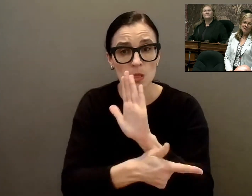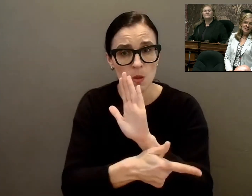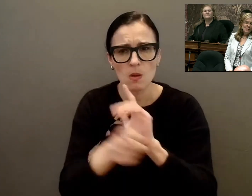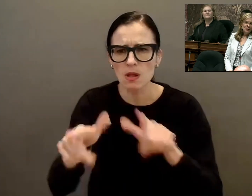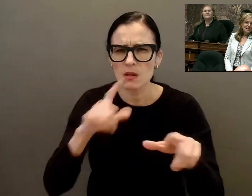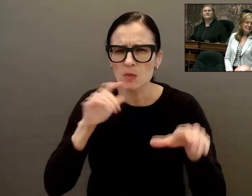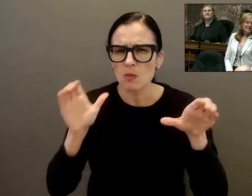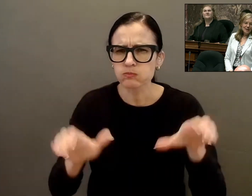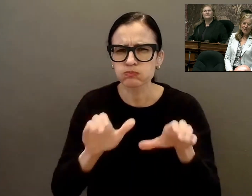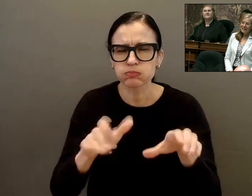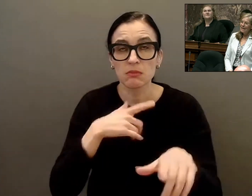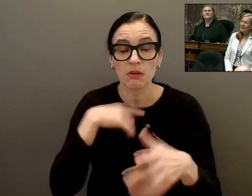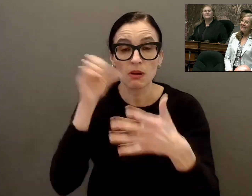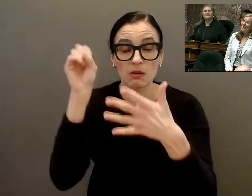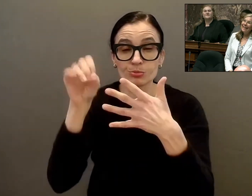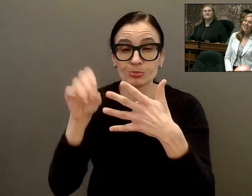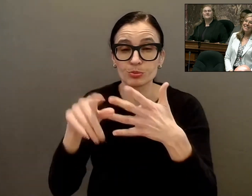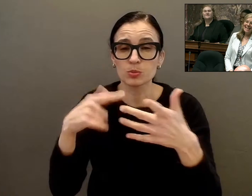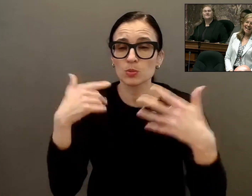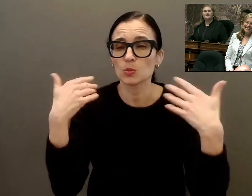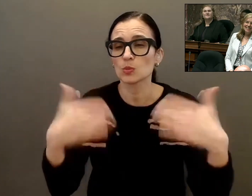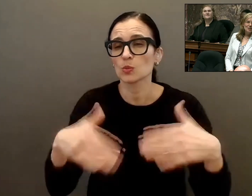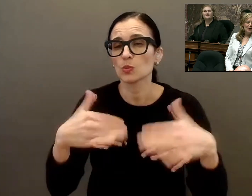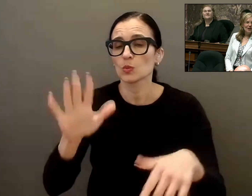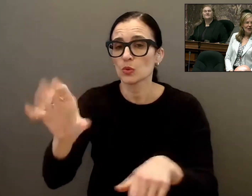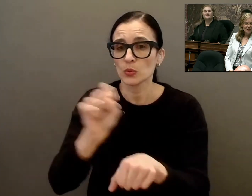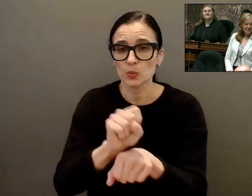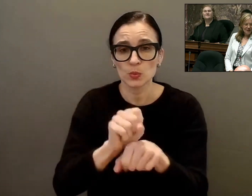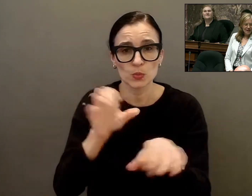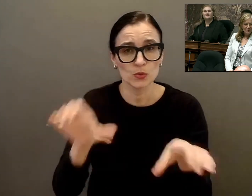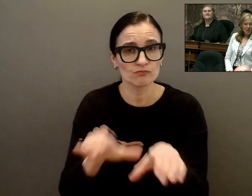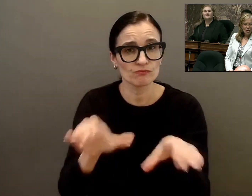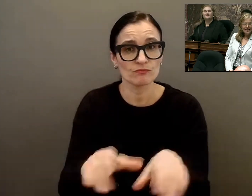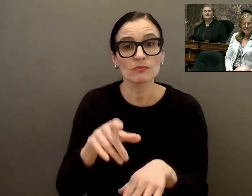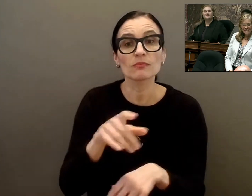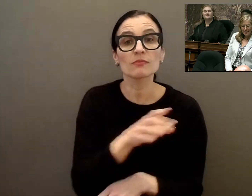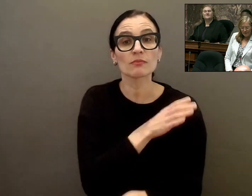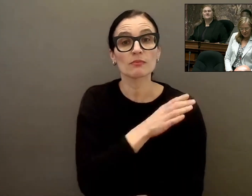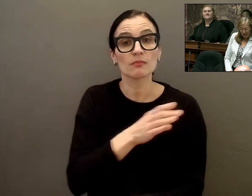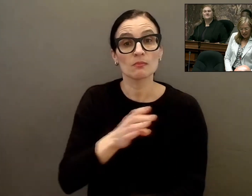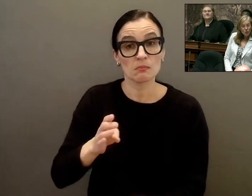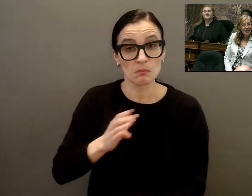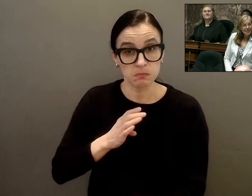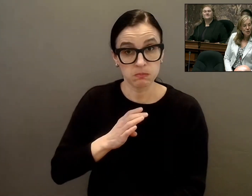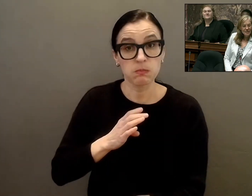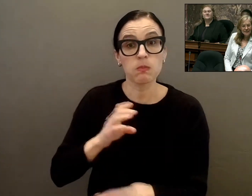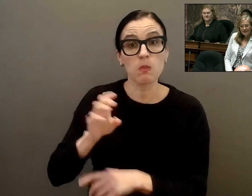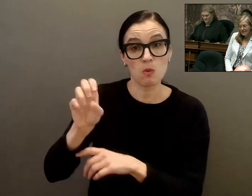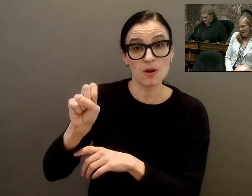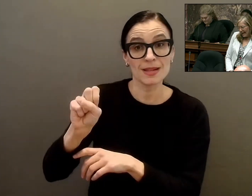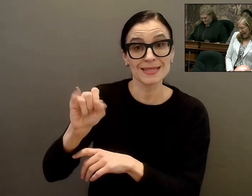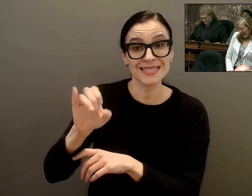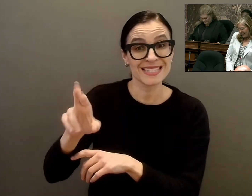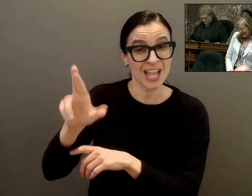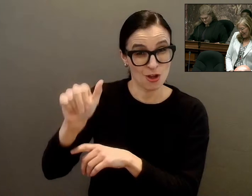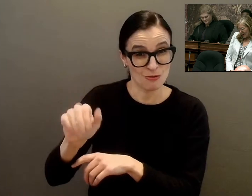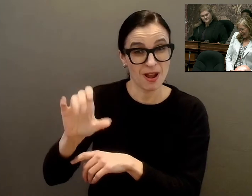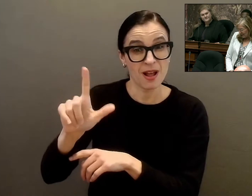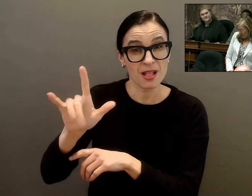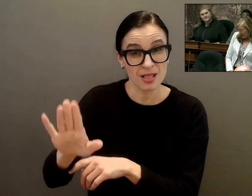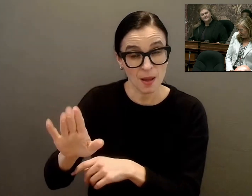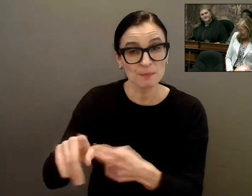Things from the boards of Sierra Club and Clean Energy Canada to one of our largest credit unions.